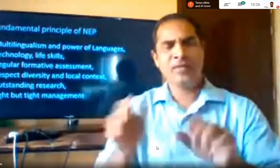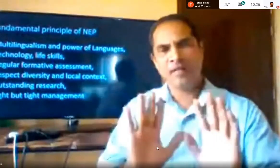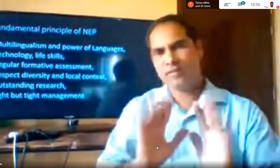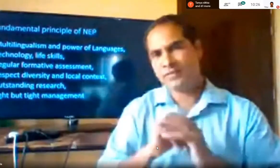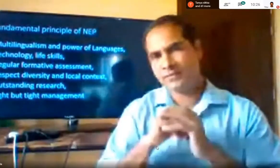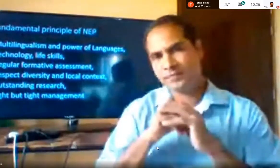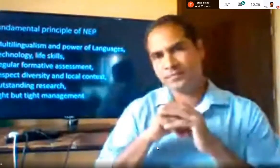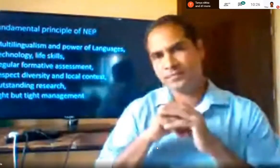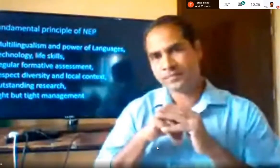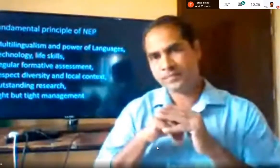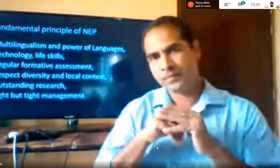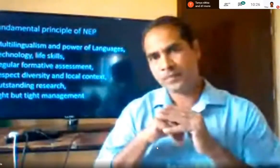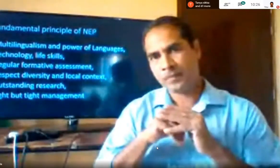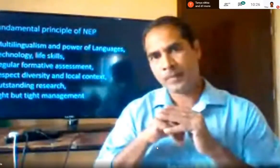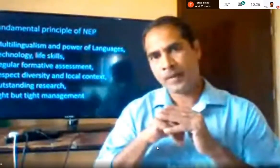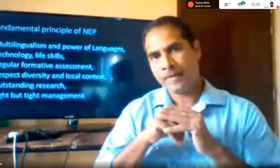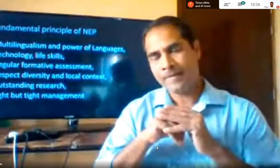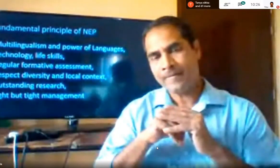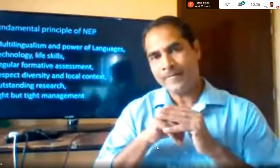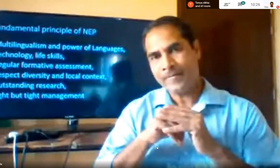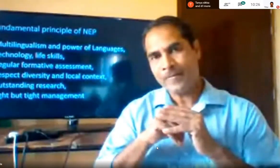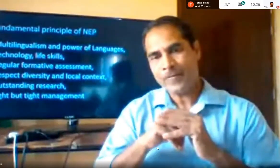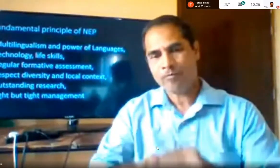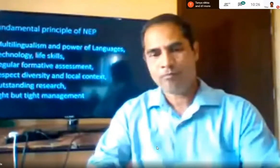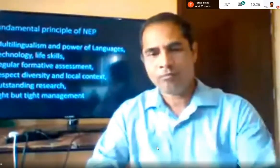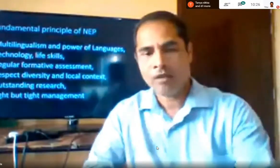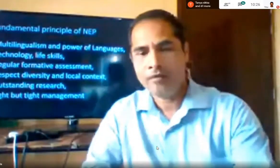Policy is very good actually.